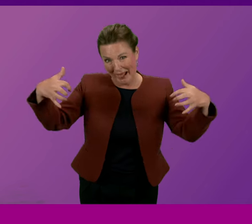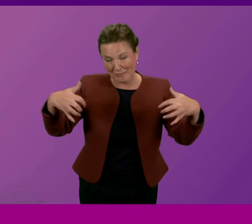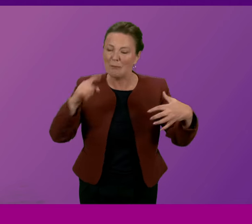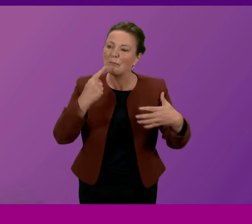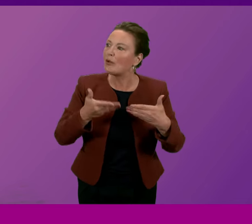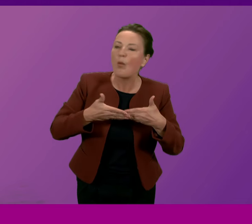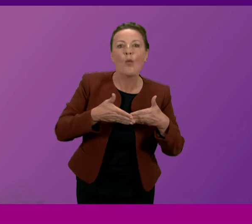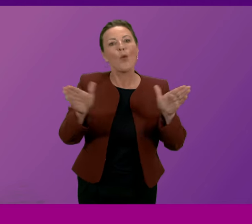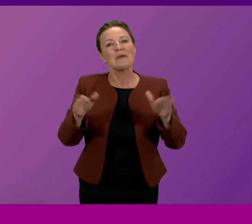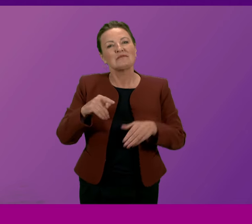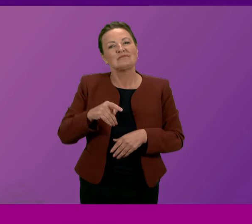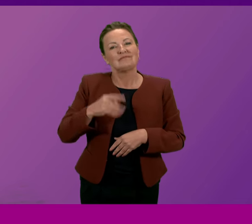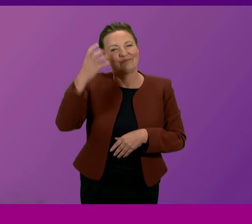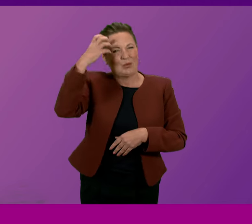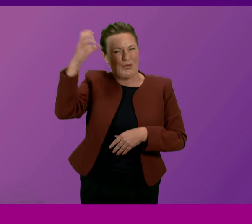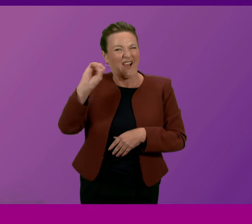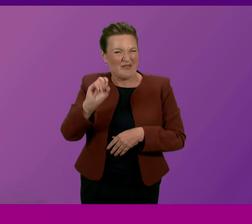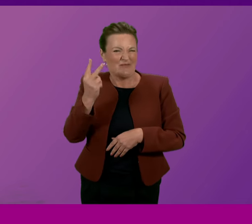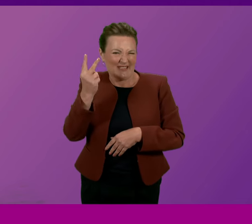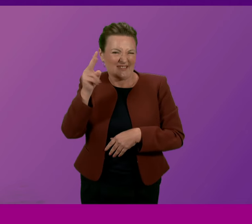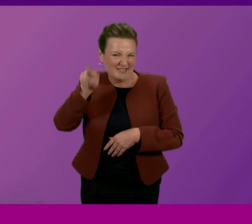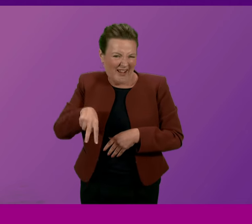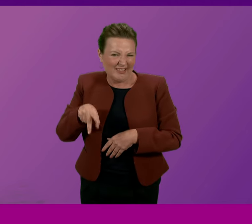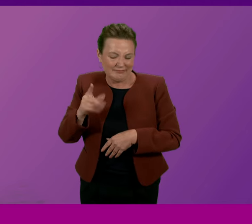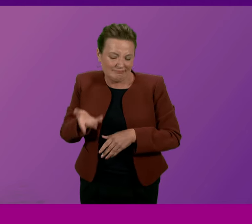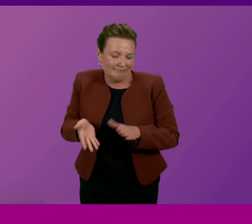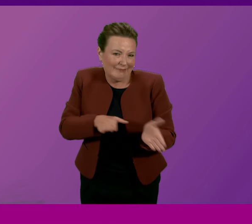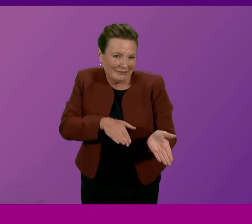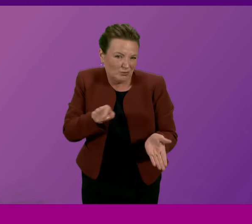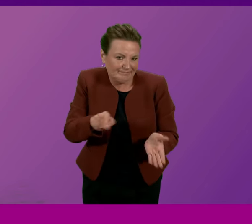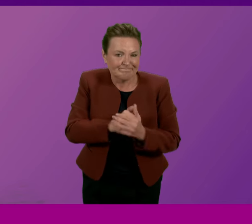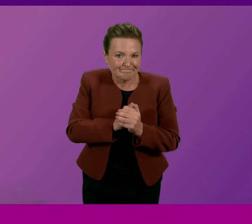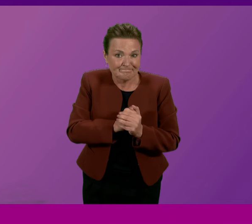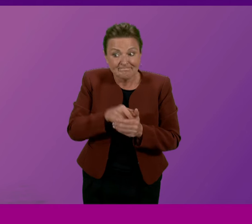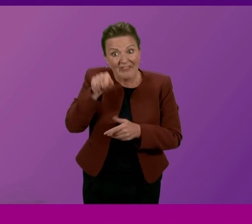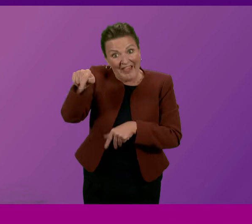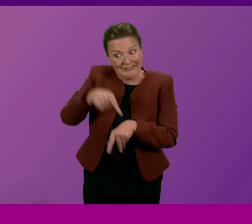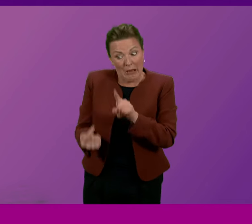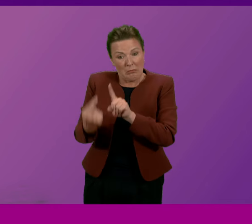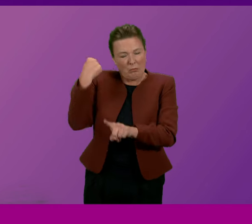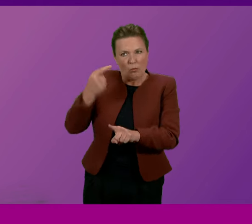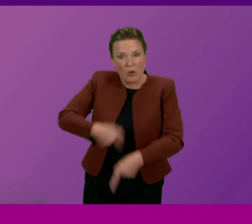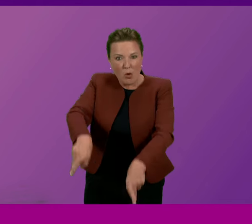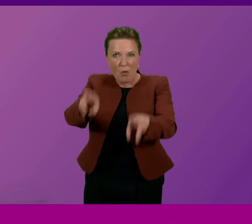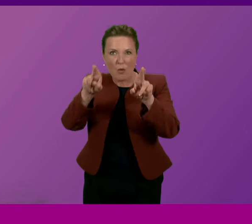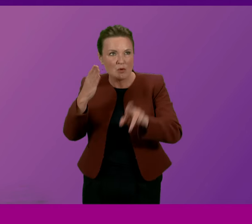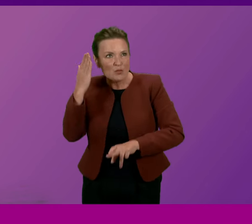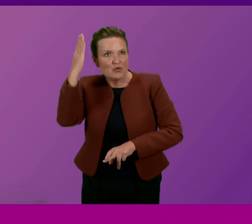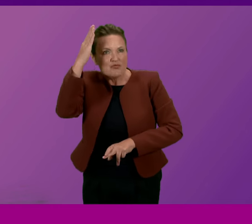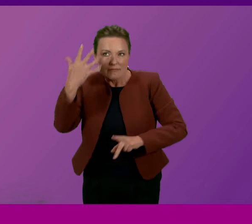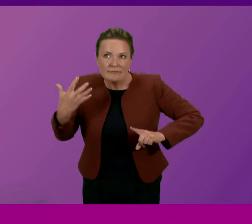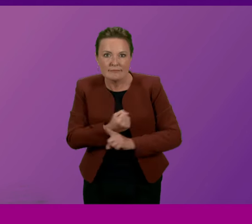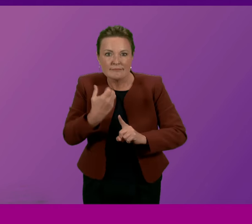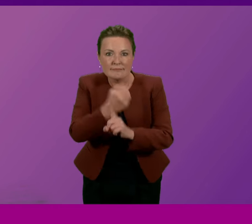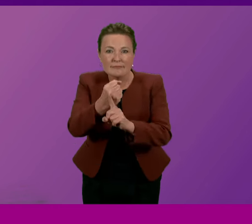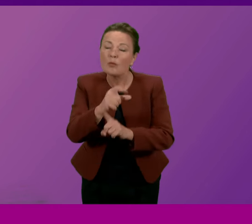Majesty Queen Elizabeth, it has been the vessel for the hopes and aspirations of our country. Support